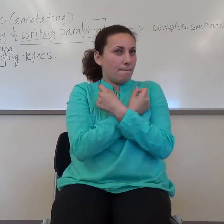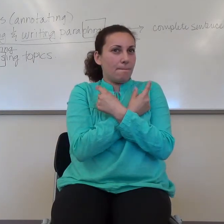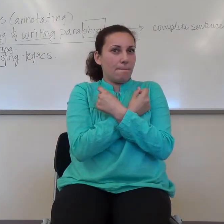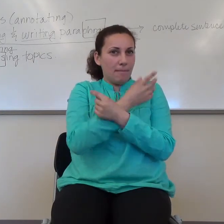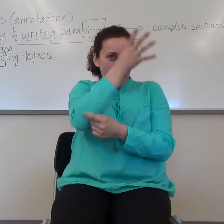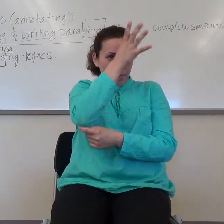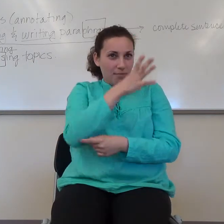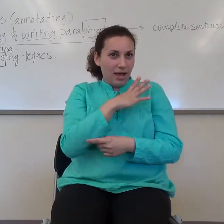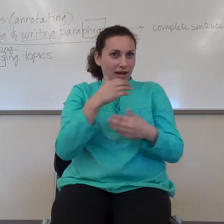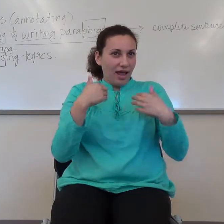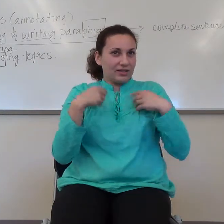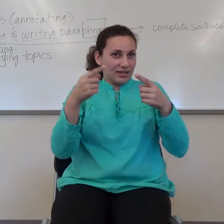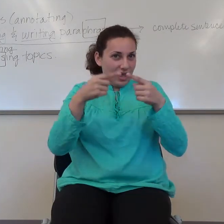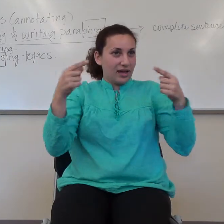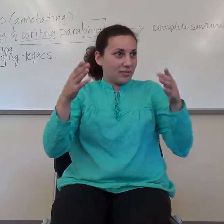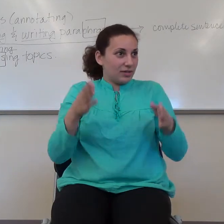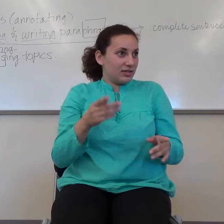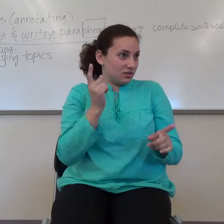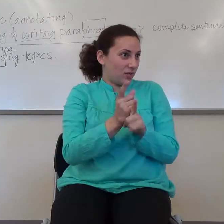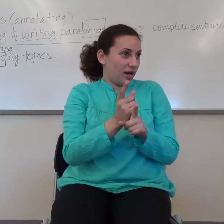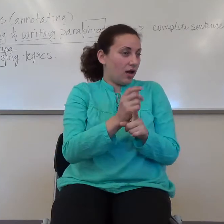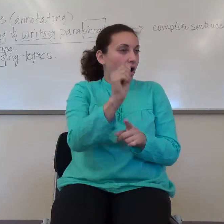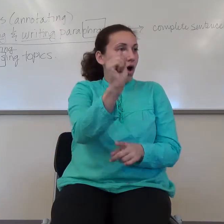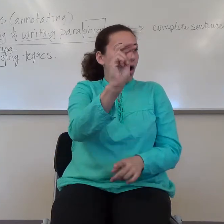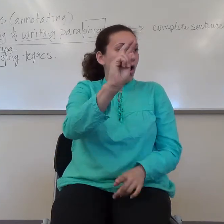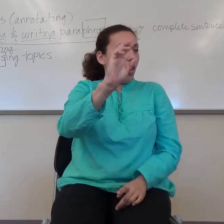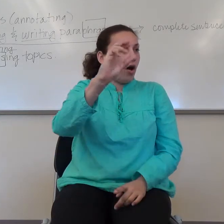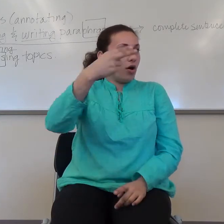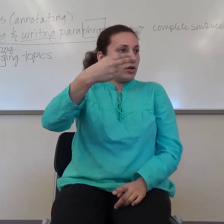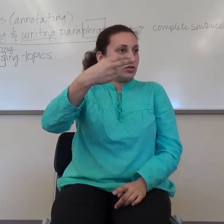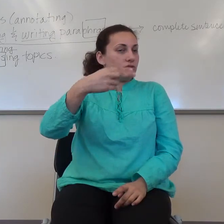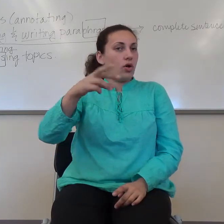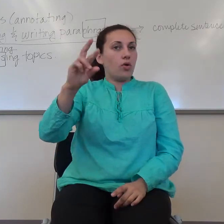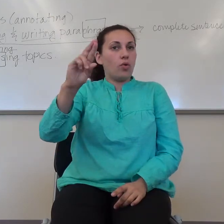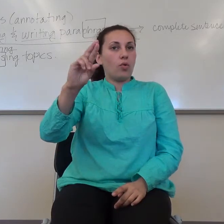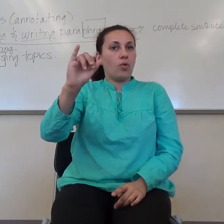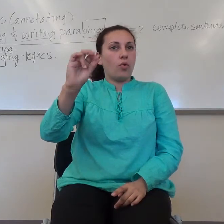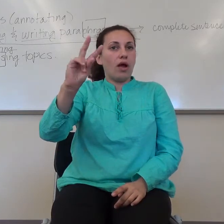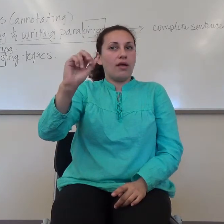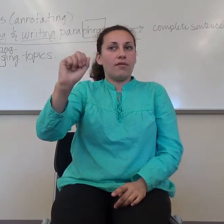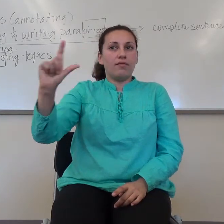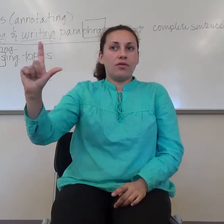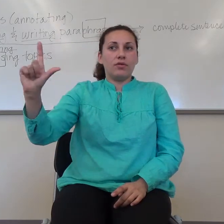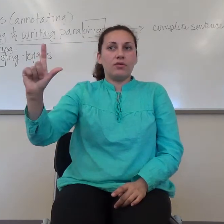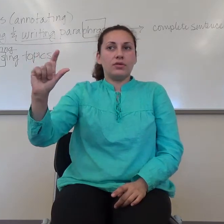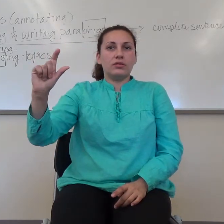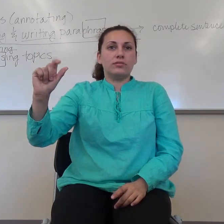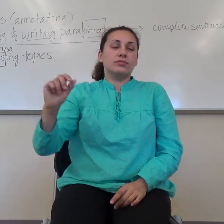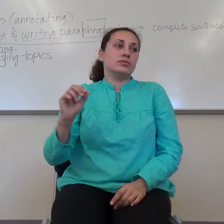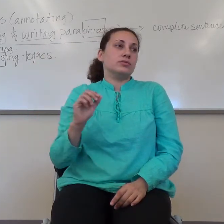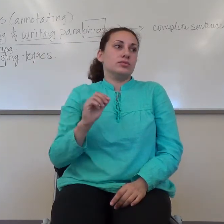Yeah, his, in this case, his competitor, which was Westinghouse.